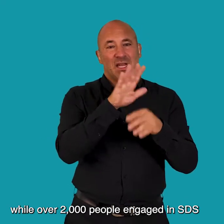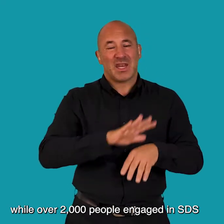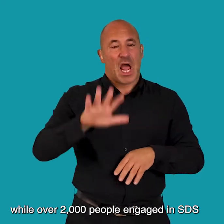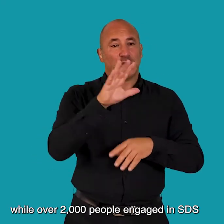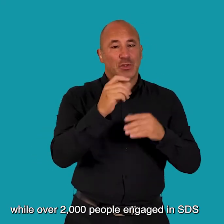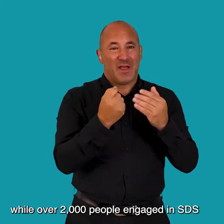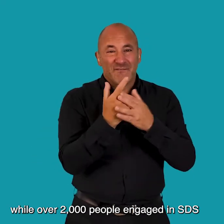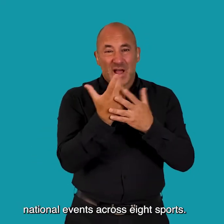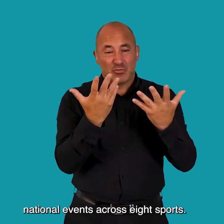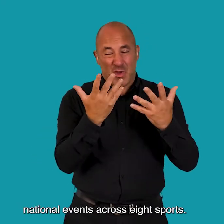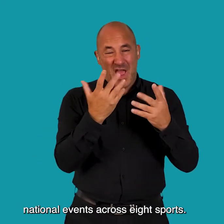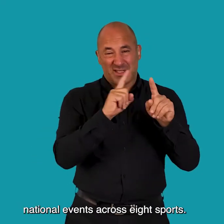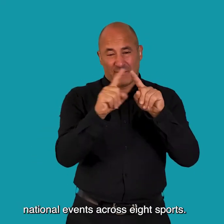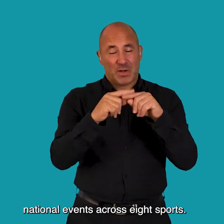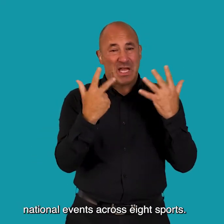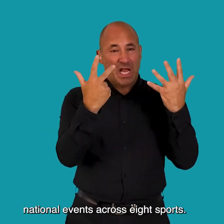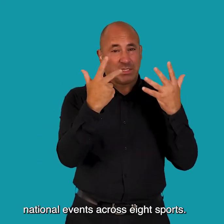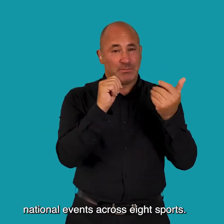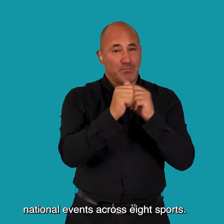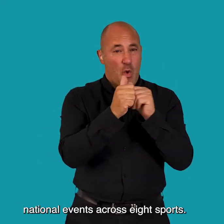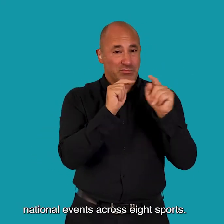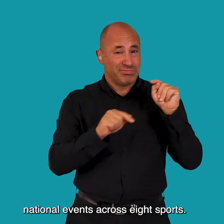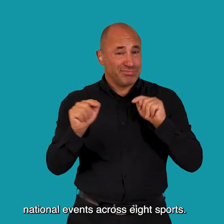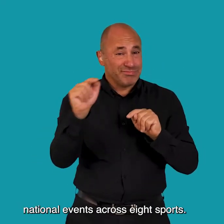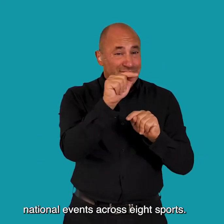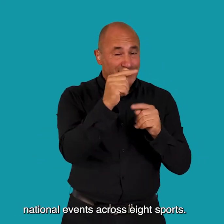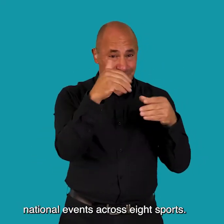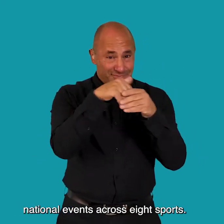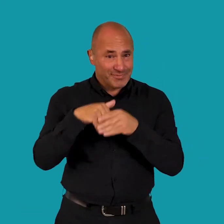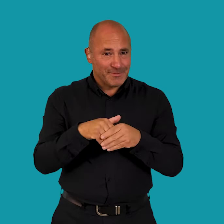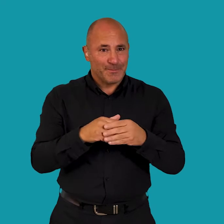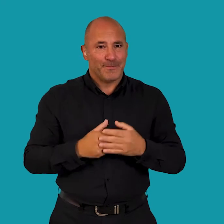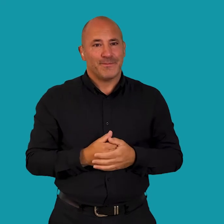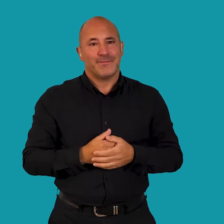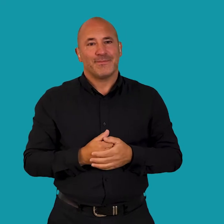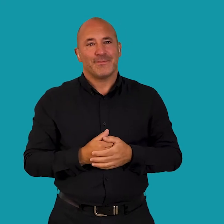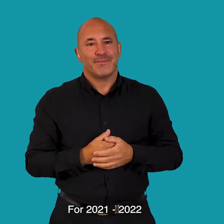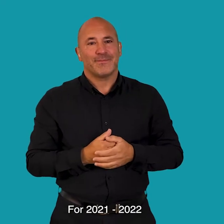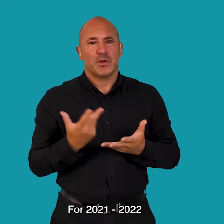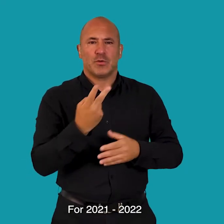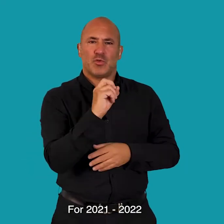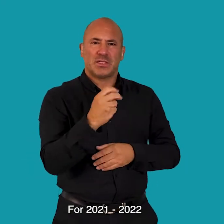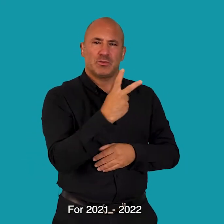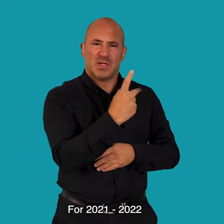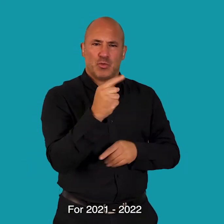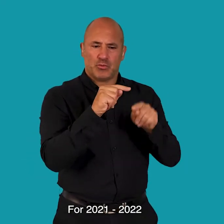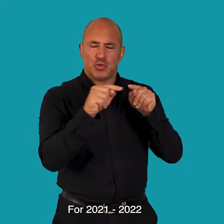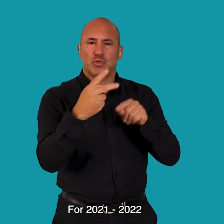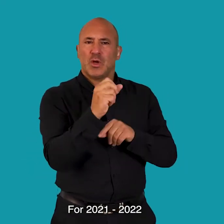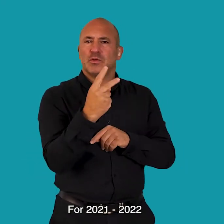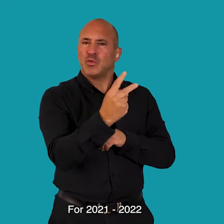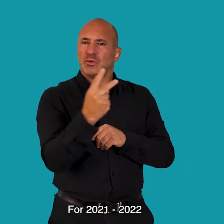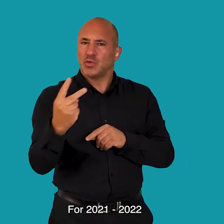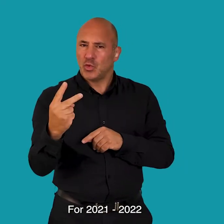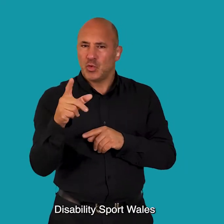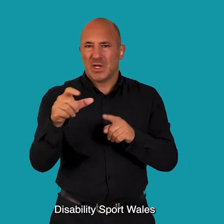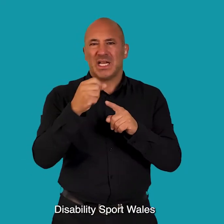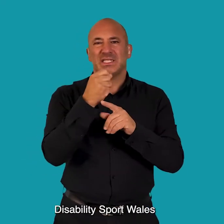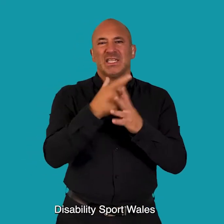in SDS national events across 8 sports. For 2021 to 22,